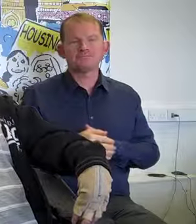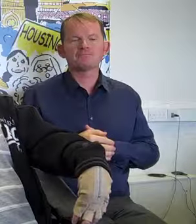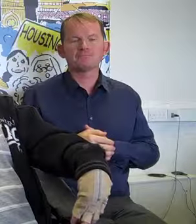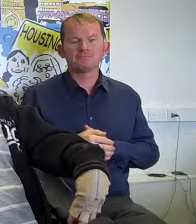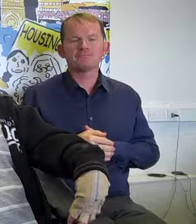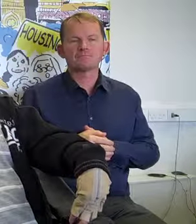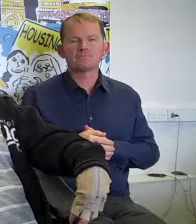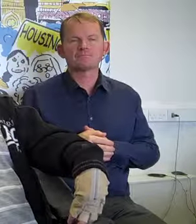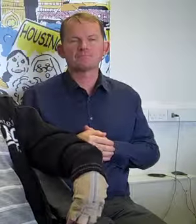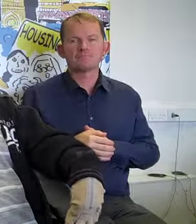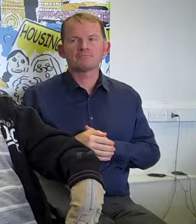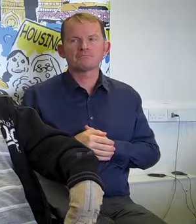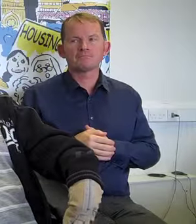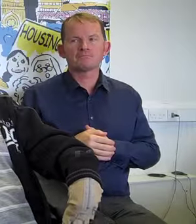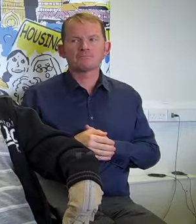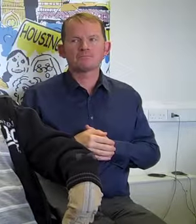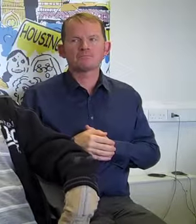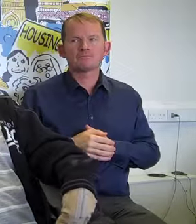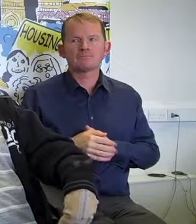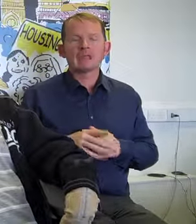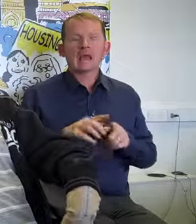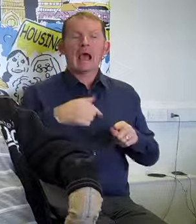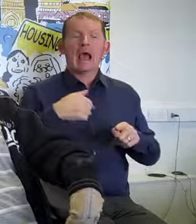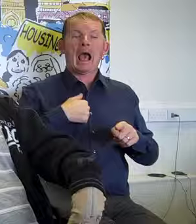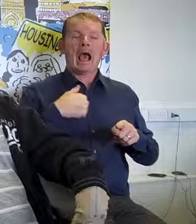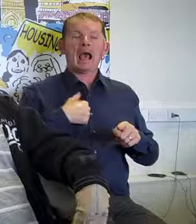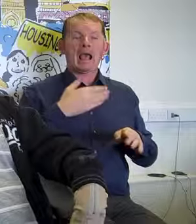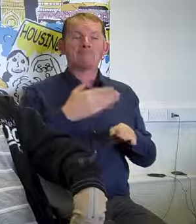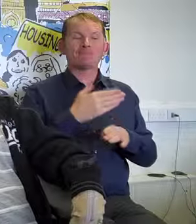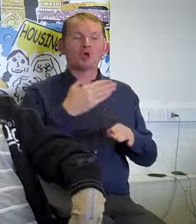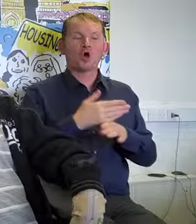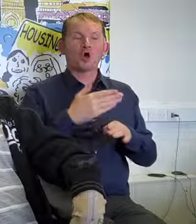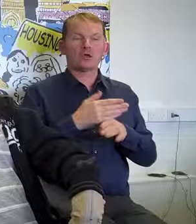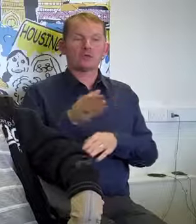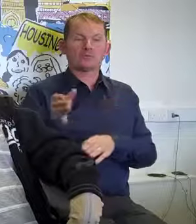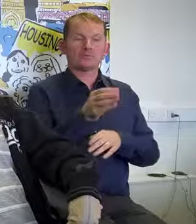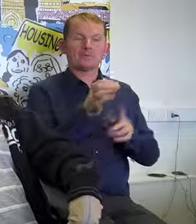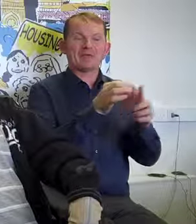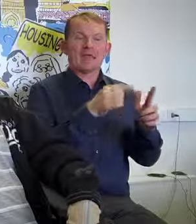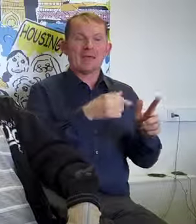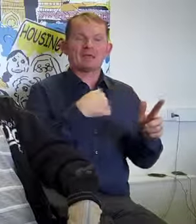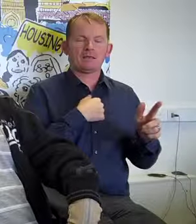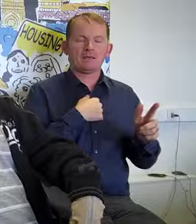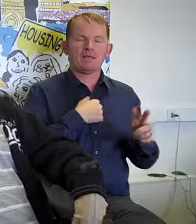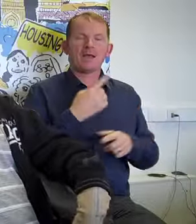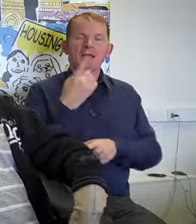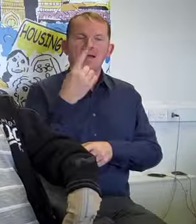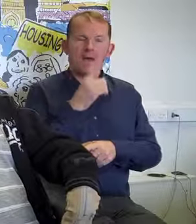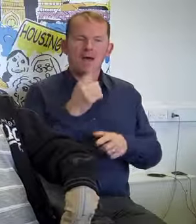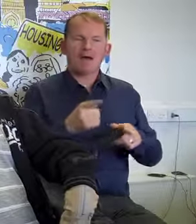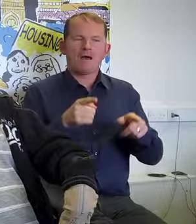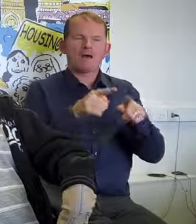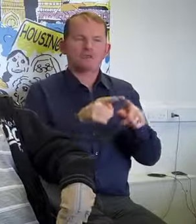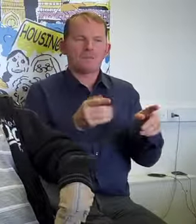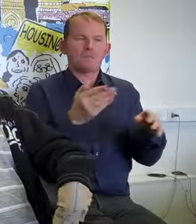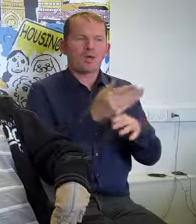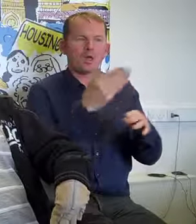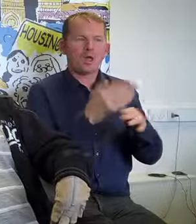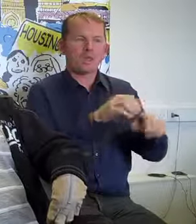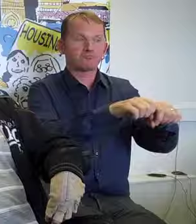I'm employing the PAs but also I'm employing my broker to manage